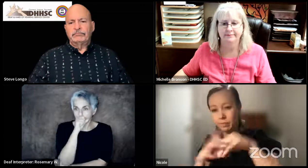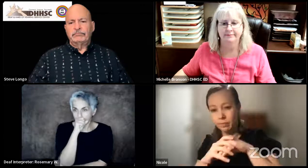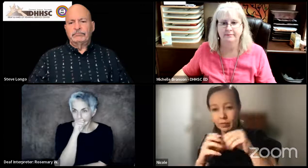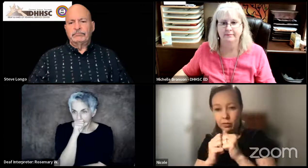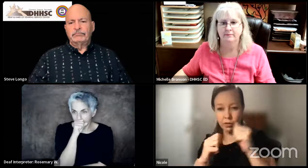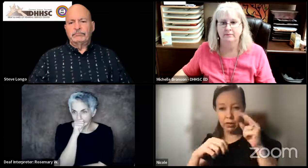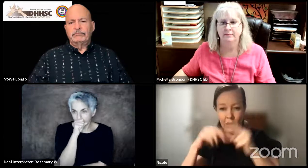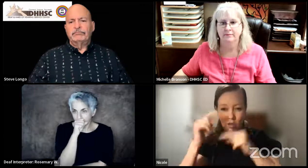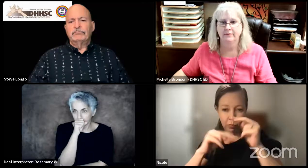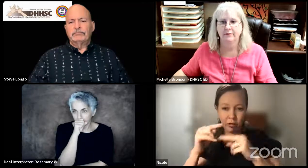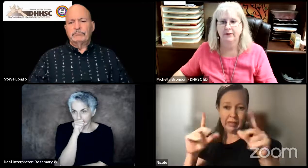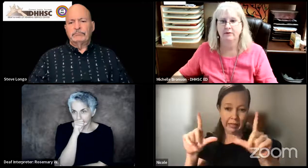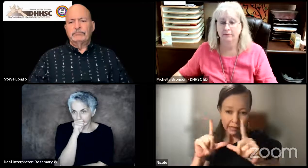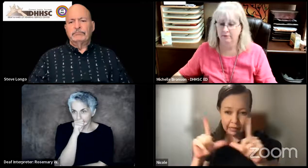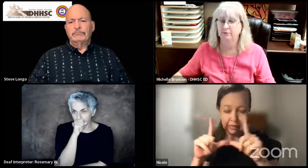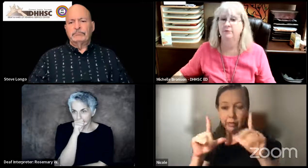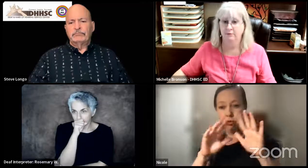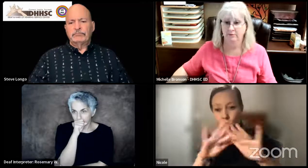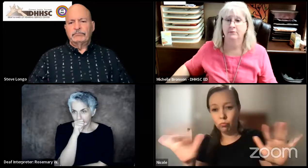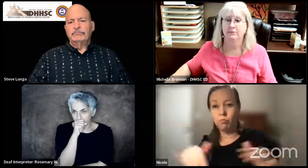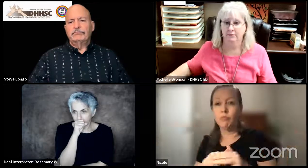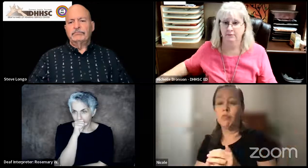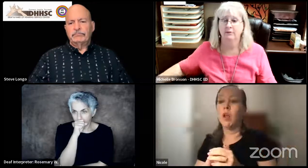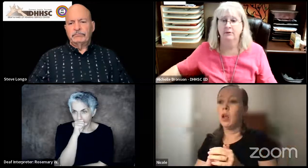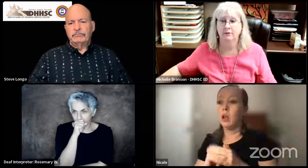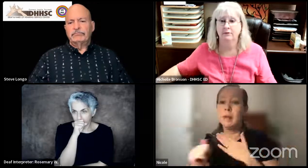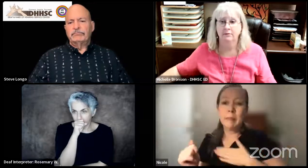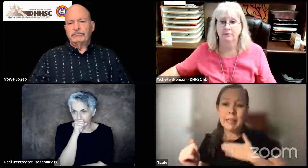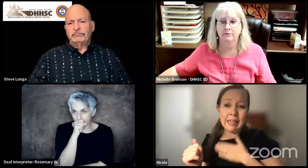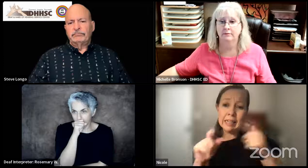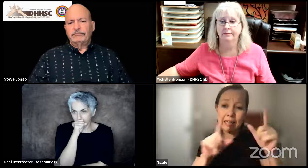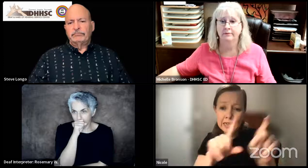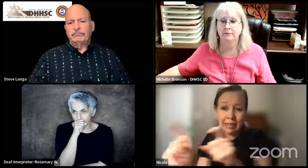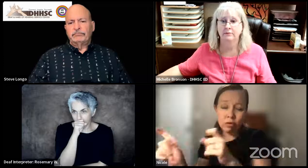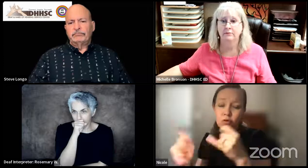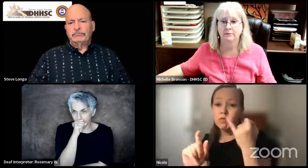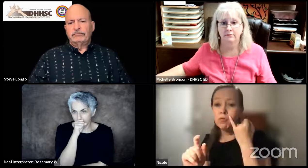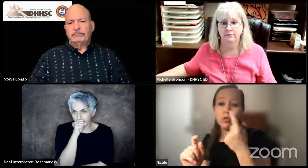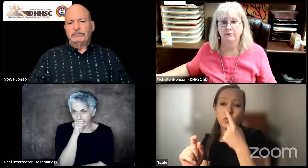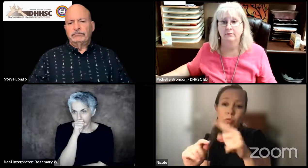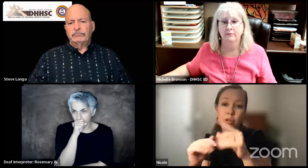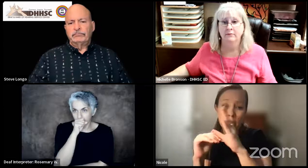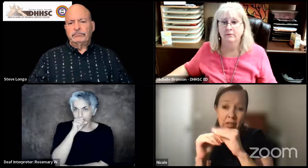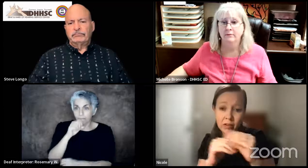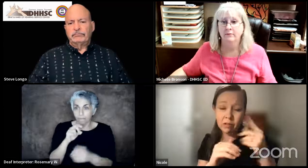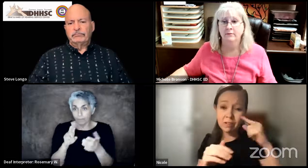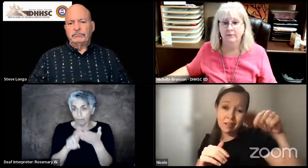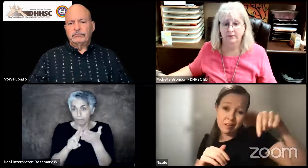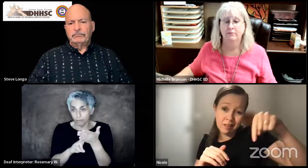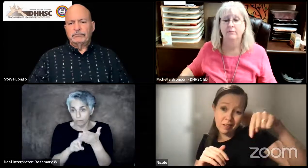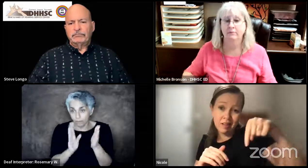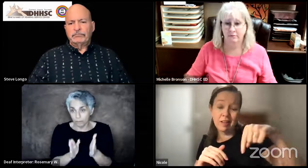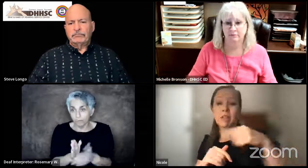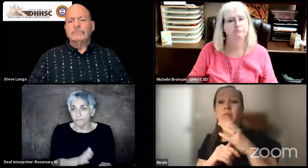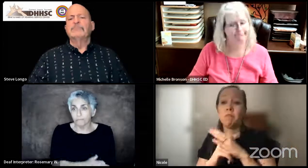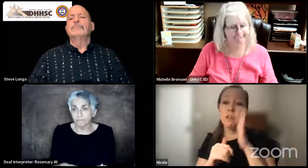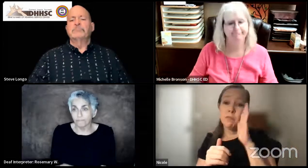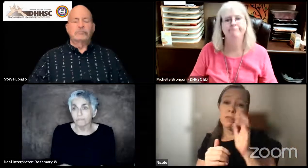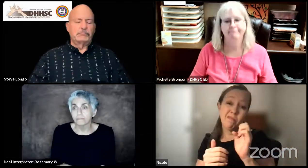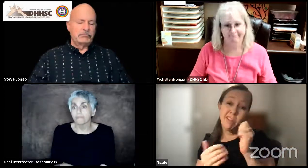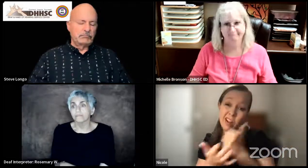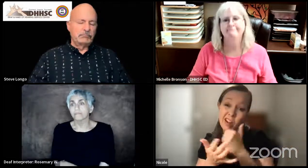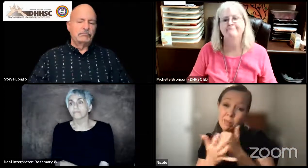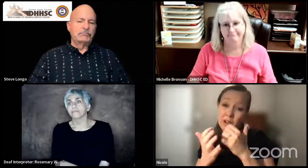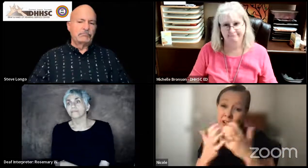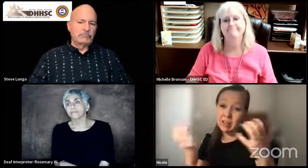I forget the name, but individuals who are involved with contractors, construction, licensing, you might